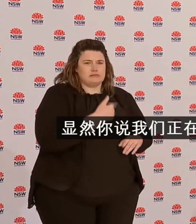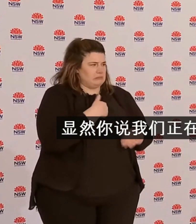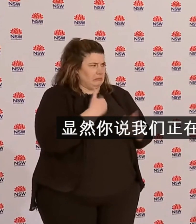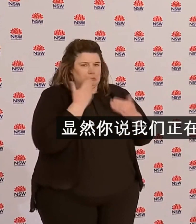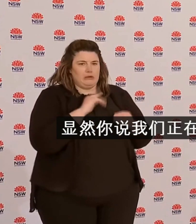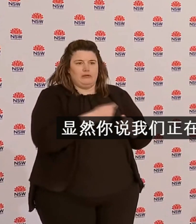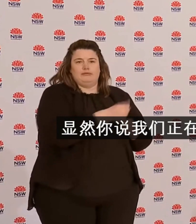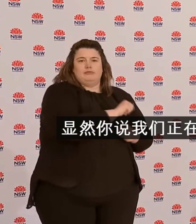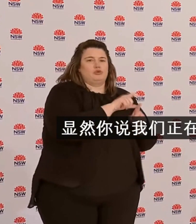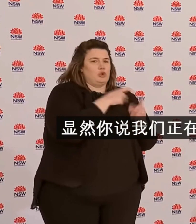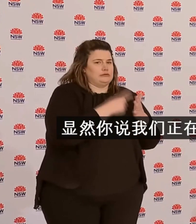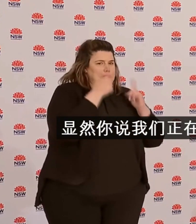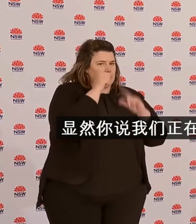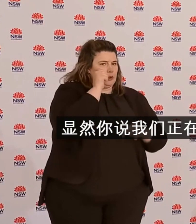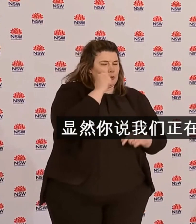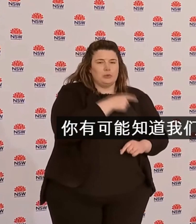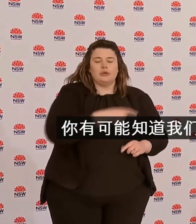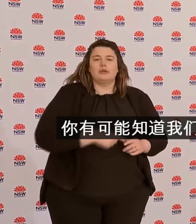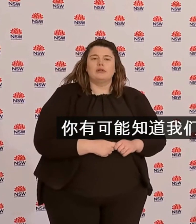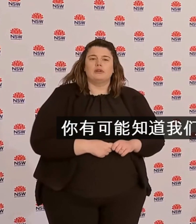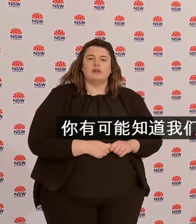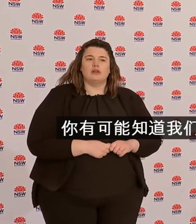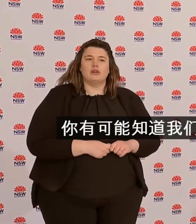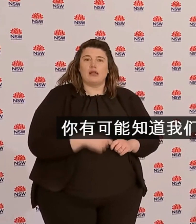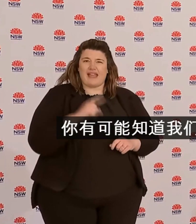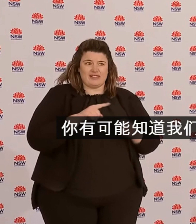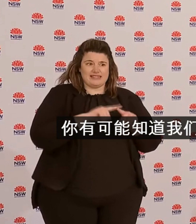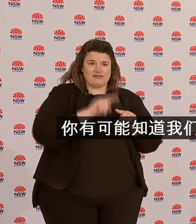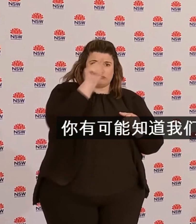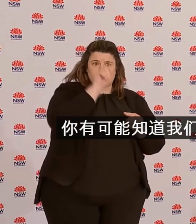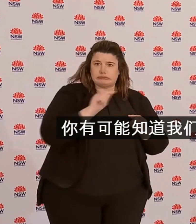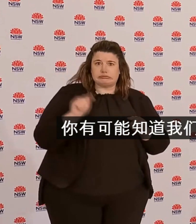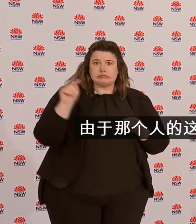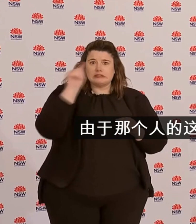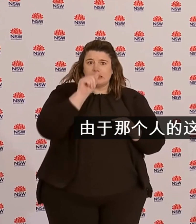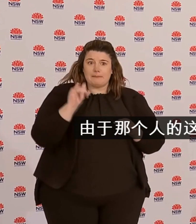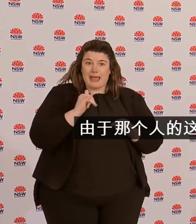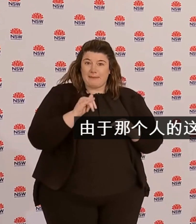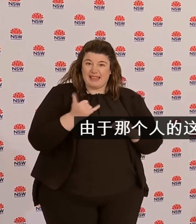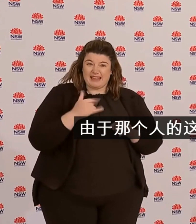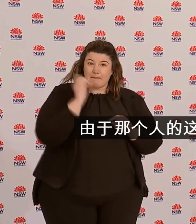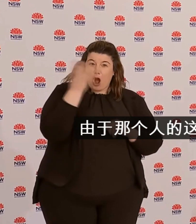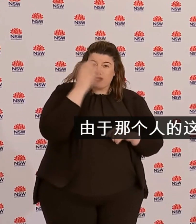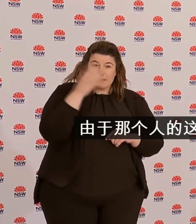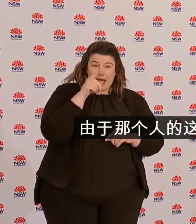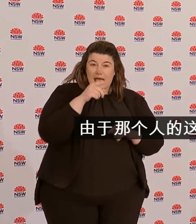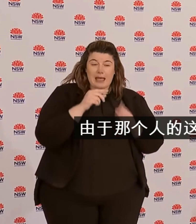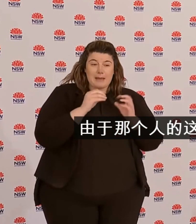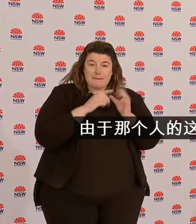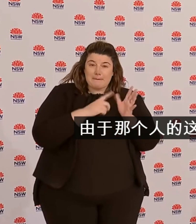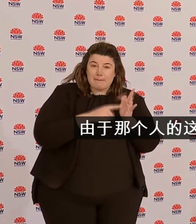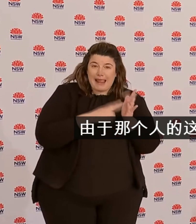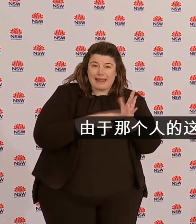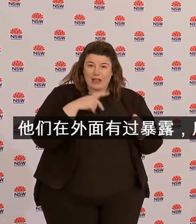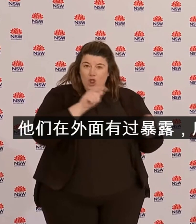Obviously, you said that we're looking at the amount of exposure sites, but is there a chance, you know, that we might need to see lockdowns in the north of this state as a result of that person? Do we know